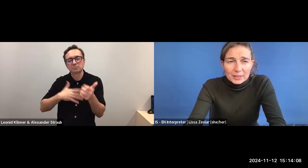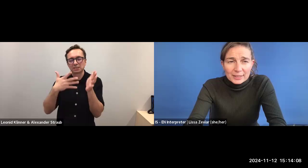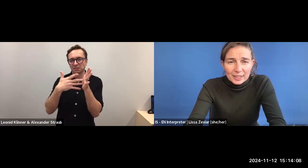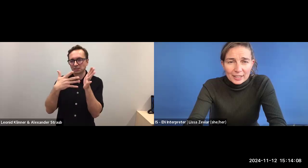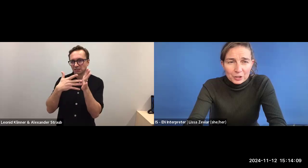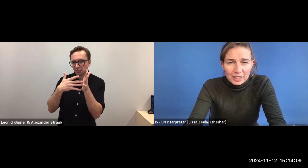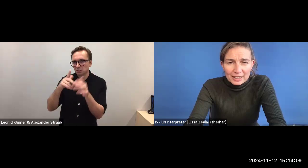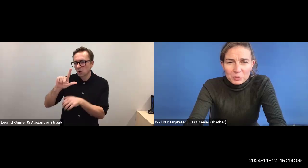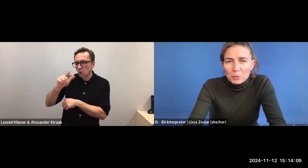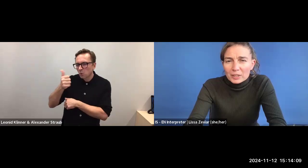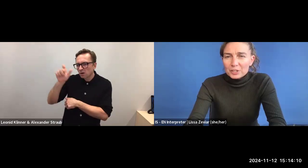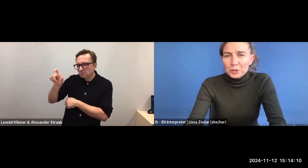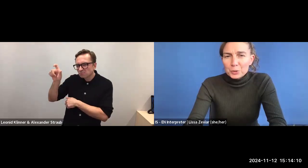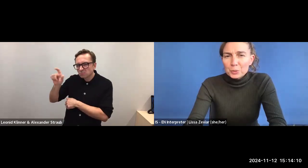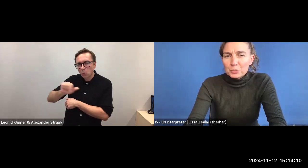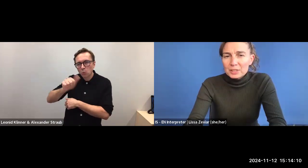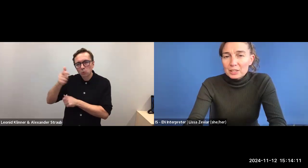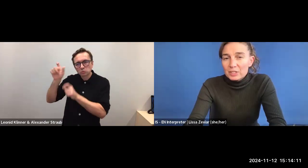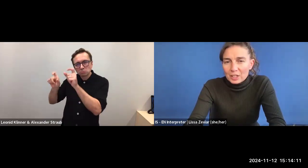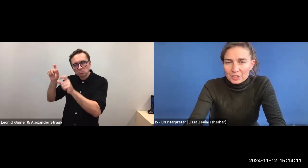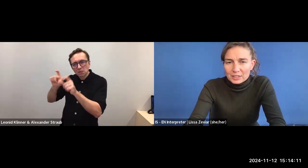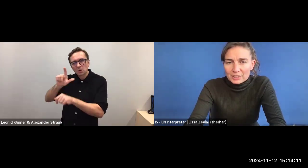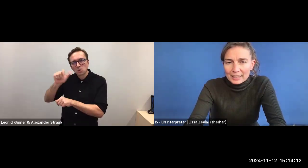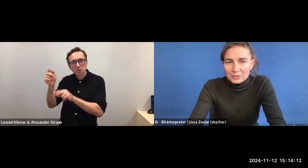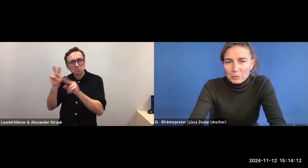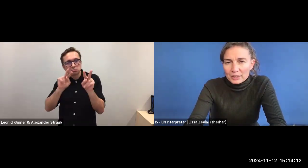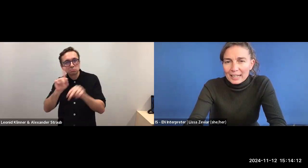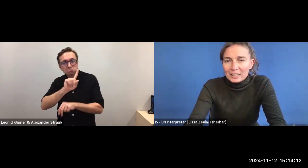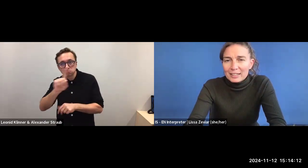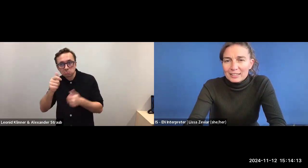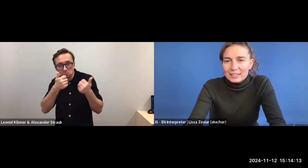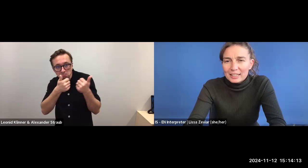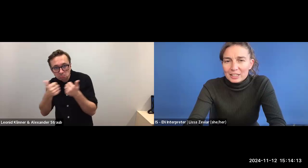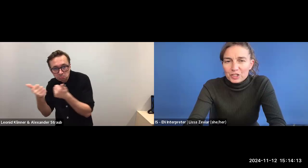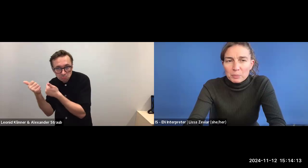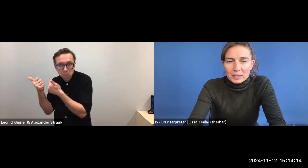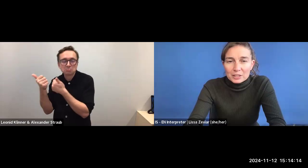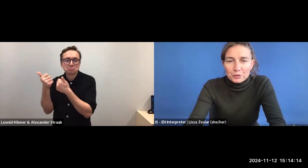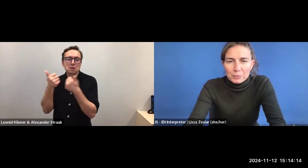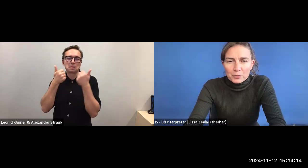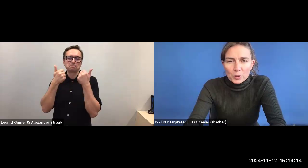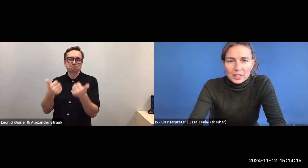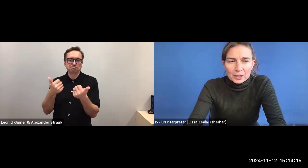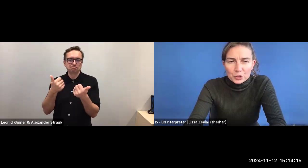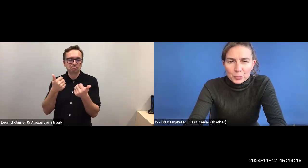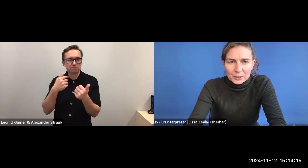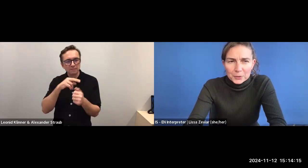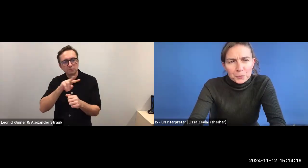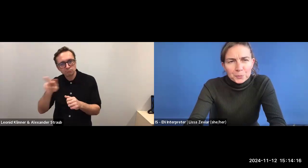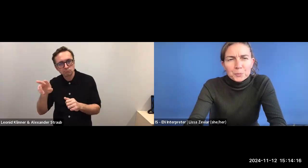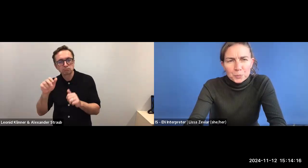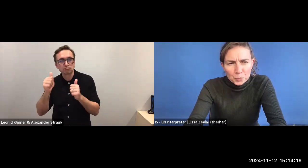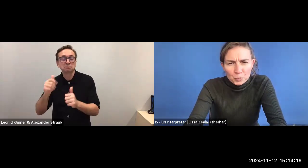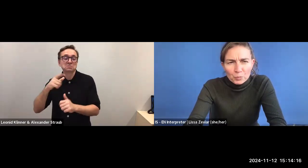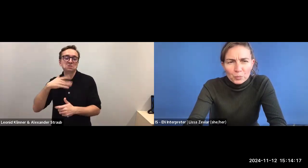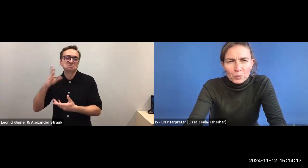Once this was designed and created, we wanted to see the results, and we wanted to analyze the selected responses from the 49 students.